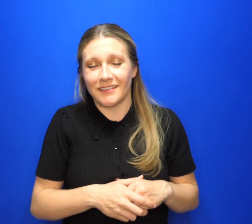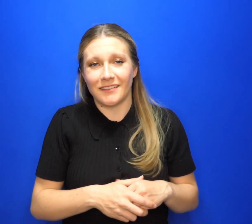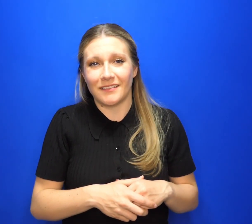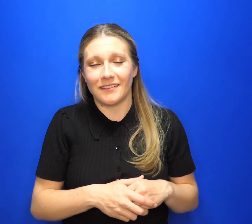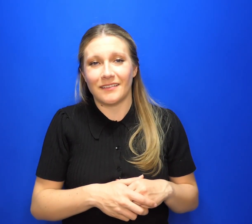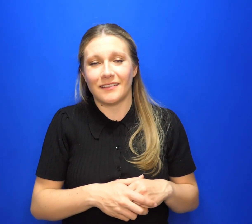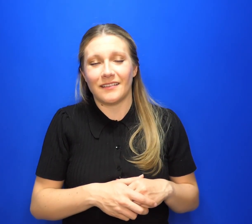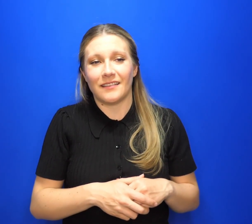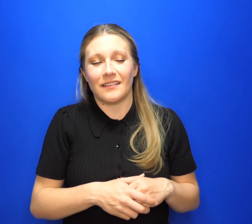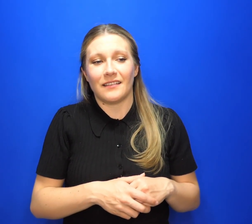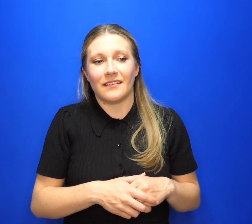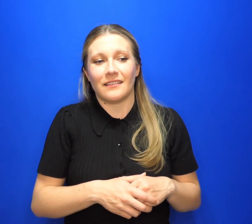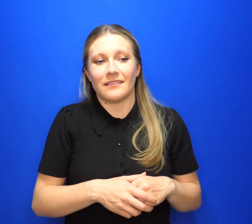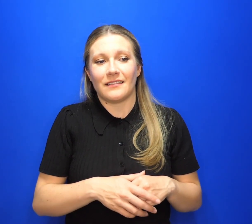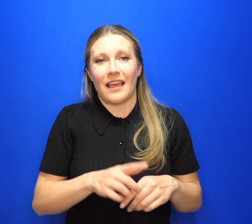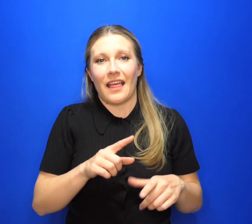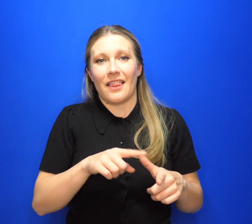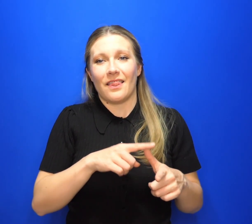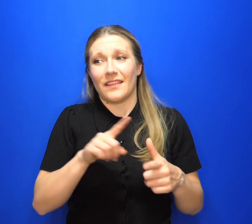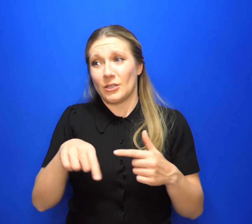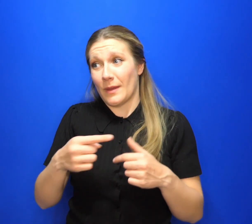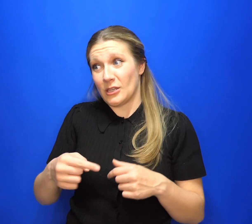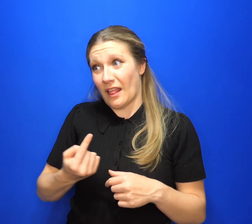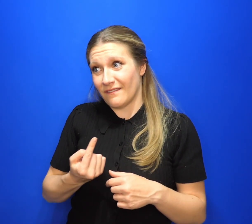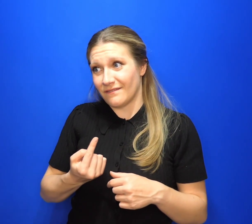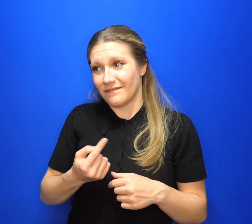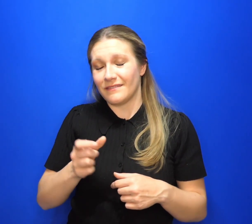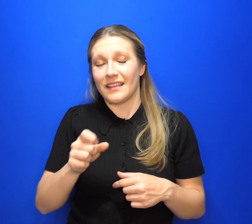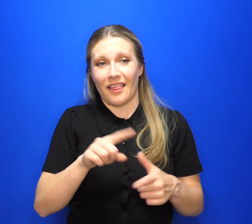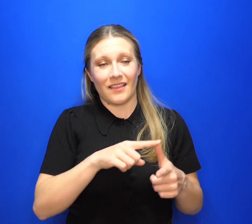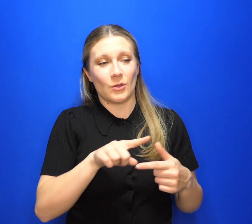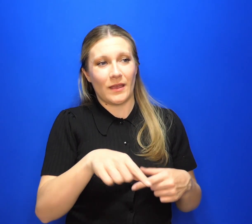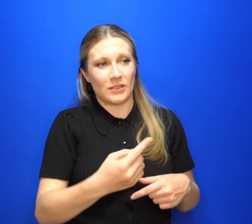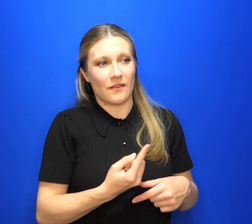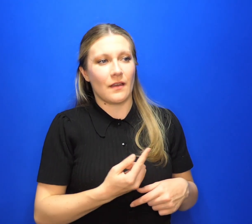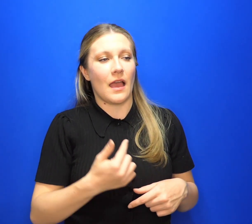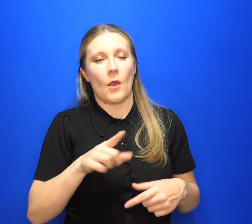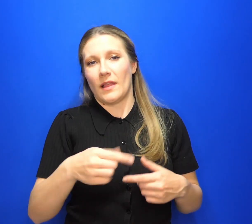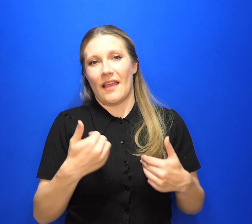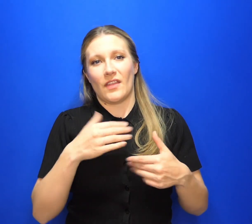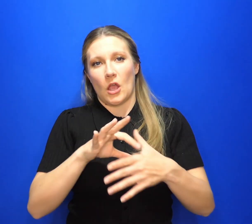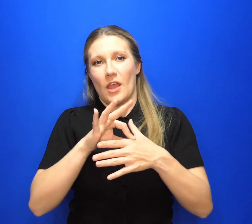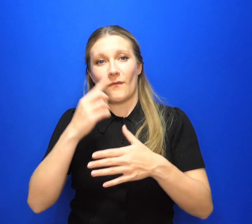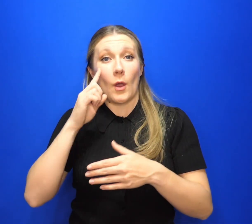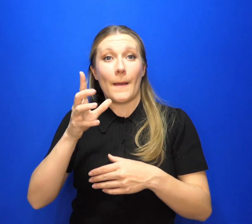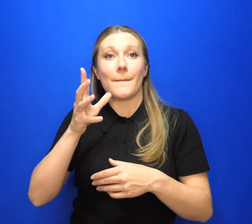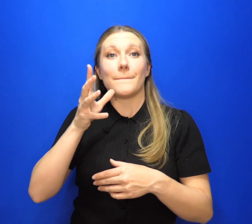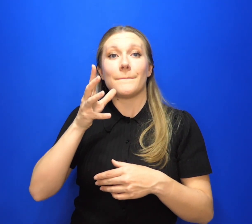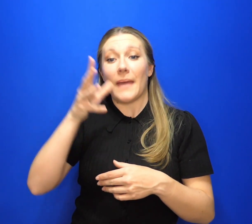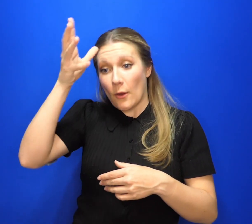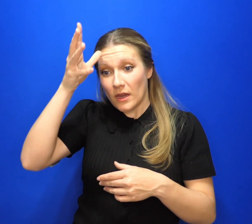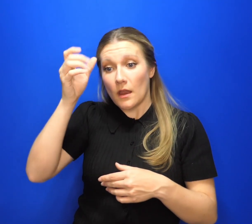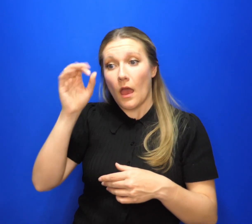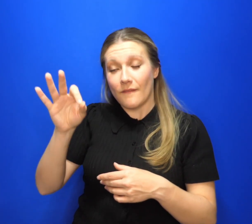And listen, I only have the context of a parent, but I can tell you that when your child's diagnosed, you have no recourse. You're